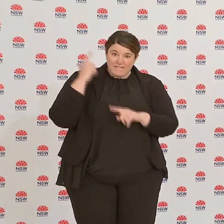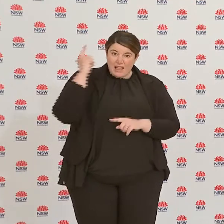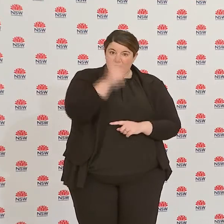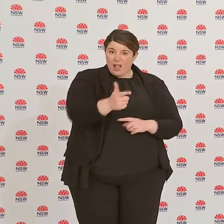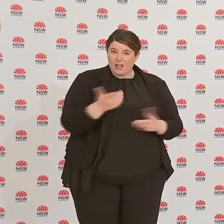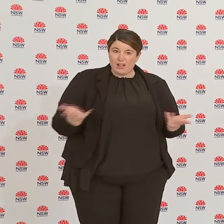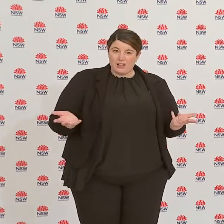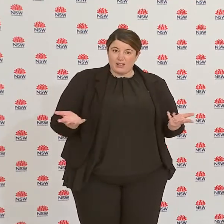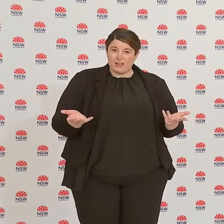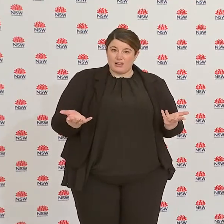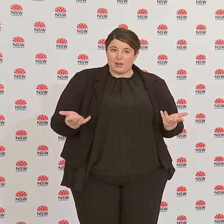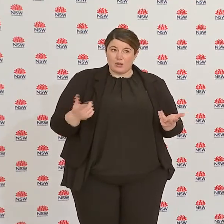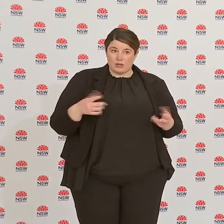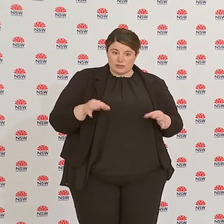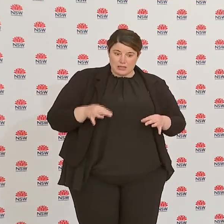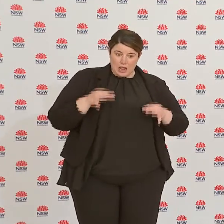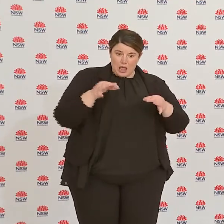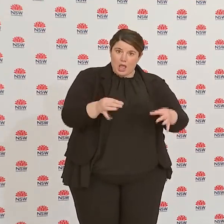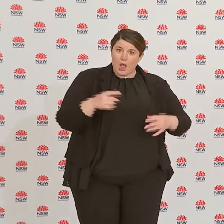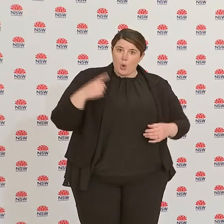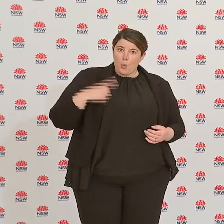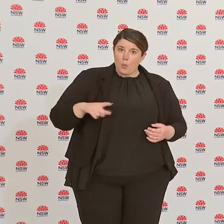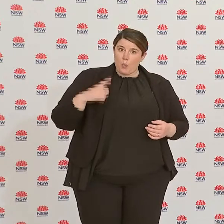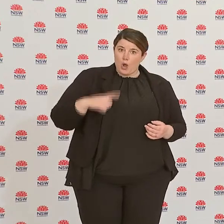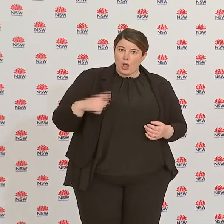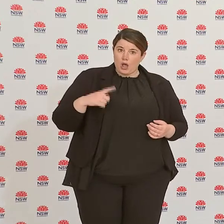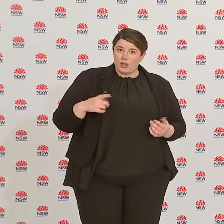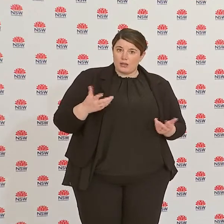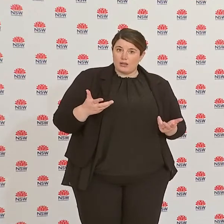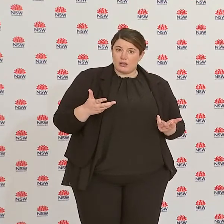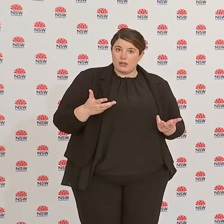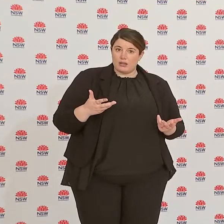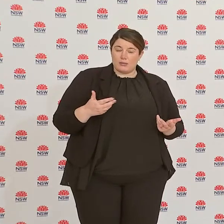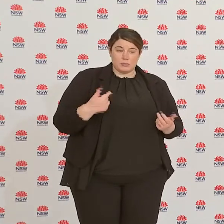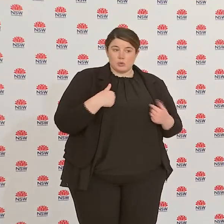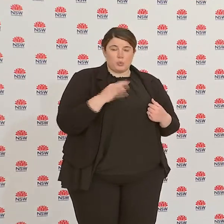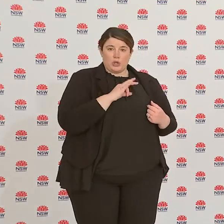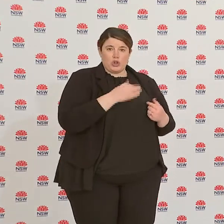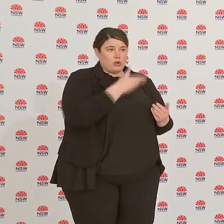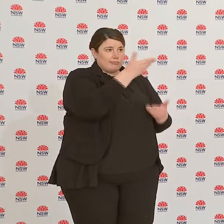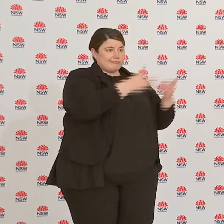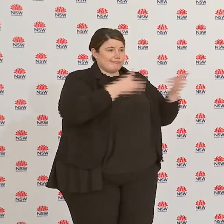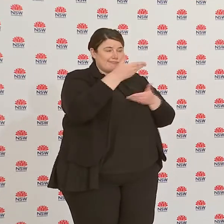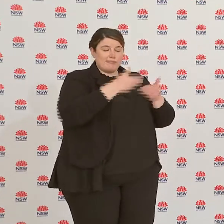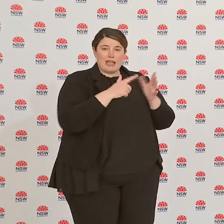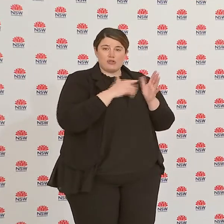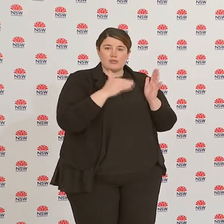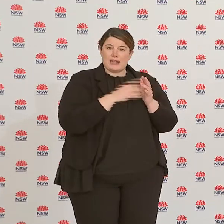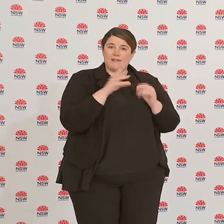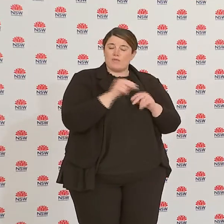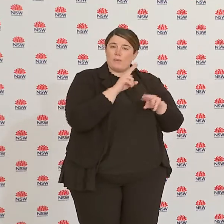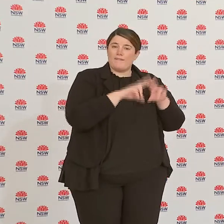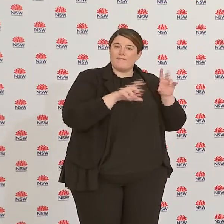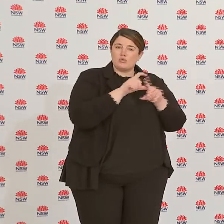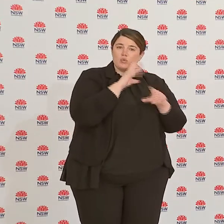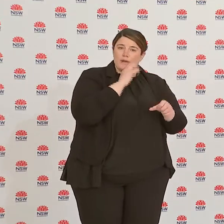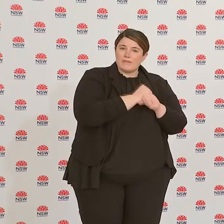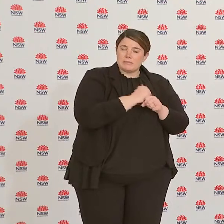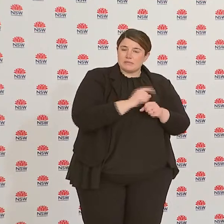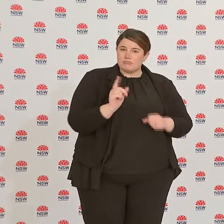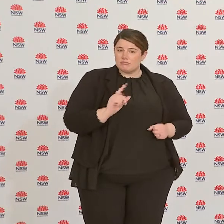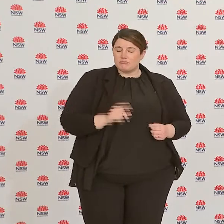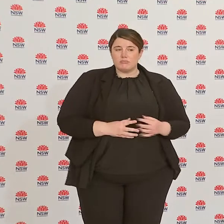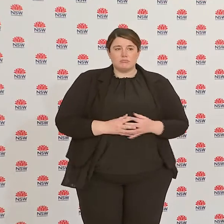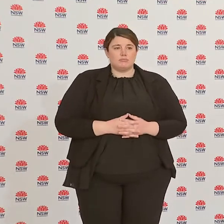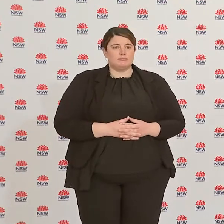delay because New South Wales hasn't taken up the offer of all this extra AstraZeneca that the Commonwealth has, or is there a staffing problem? We